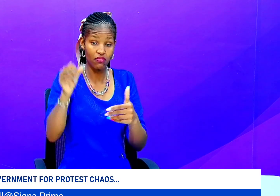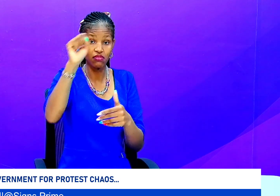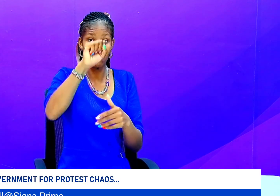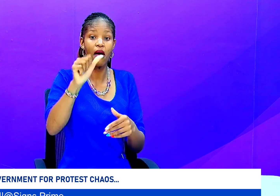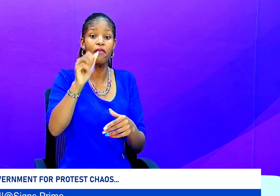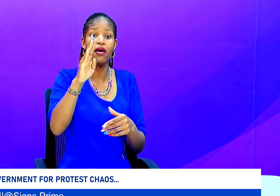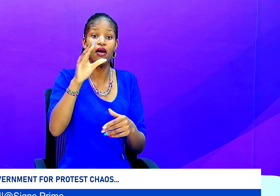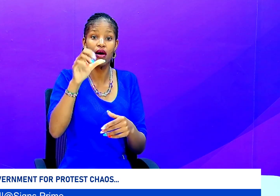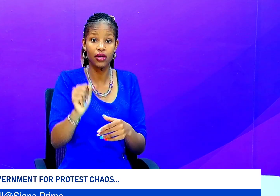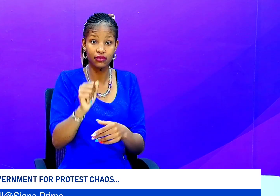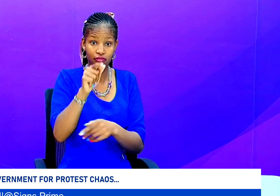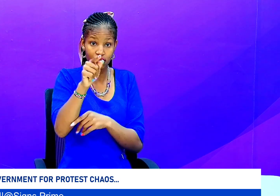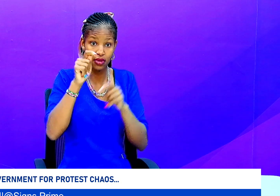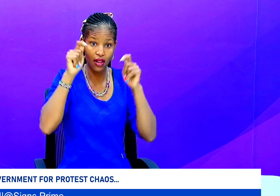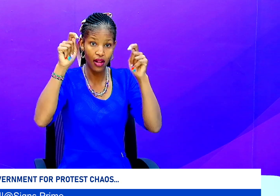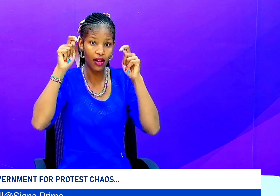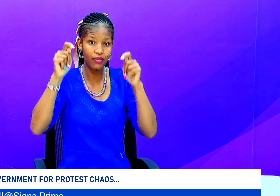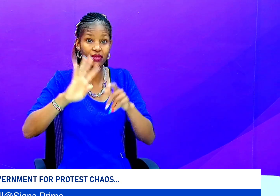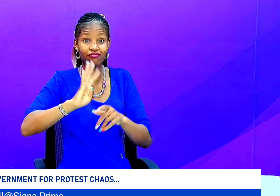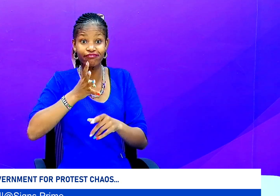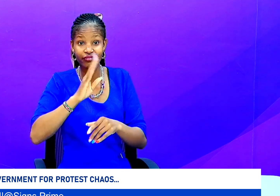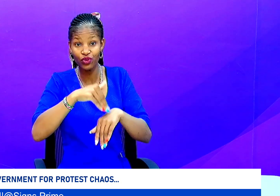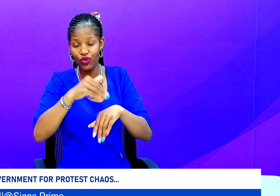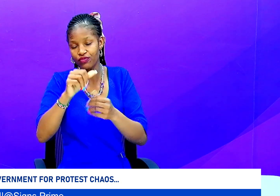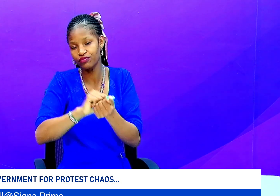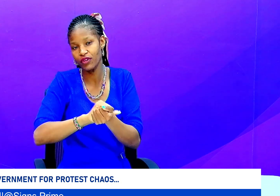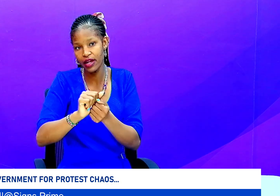witnessed during the Gen Z-led Sabasaba demonstrations.